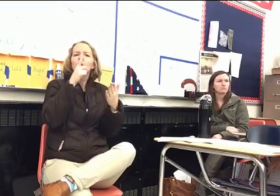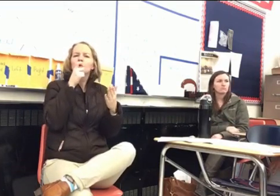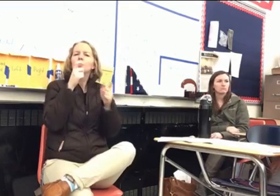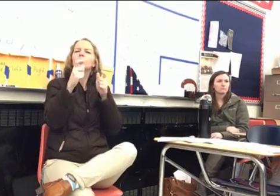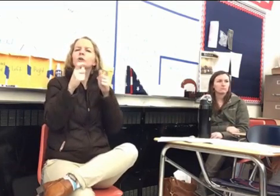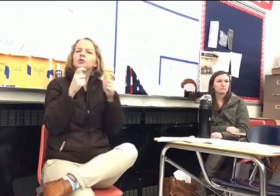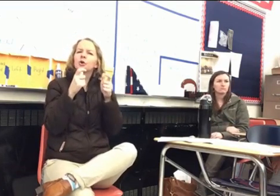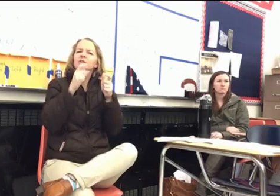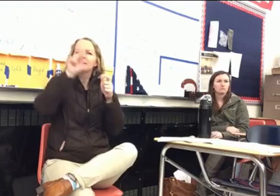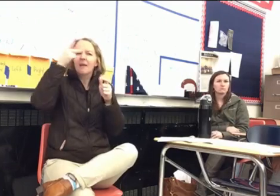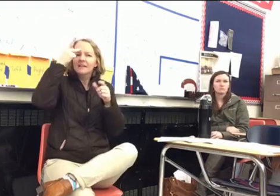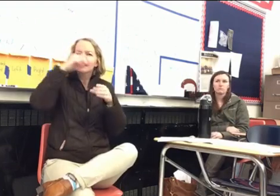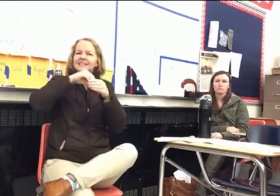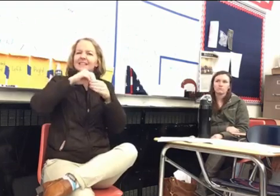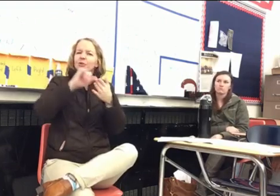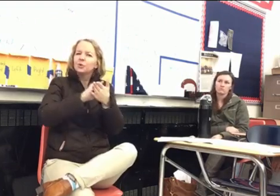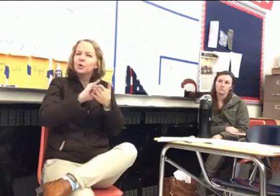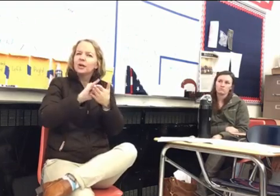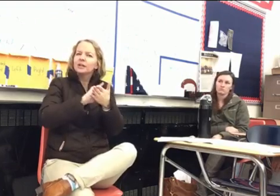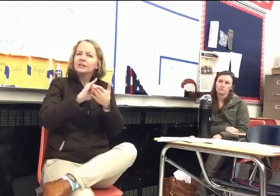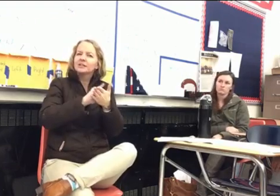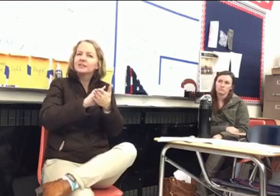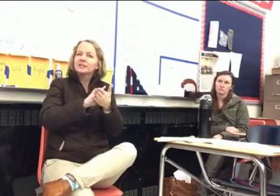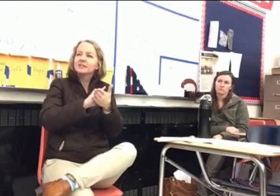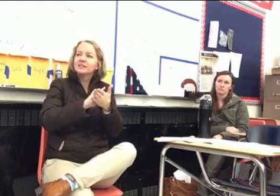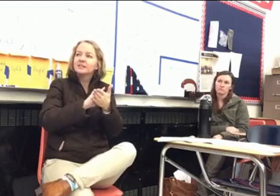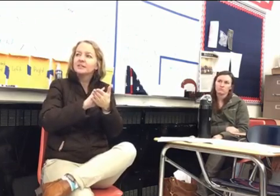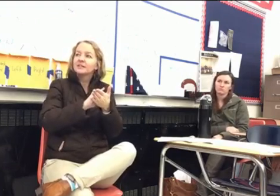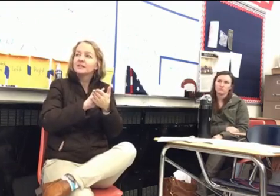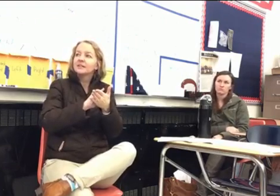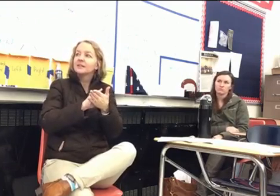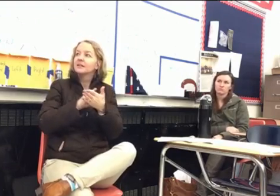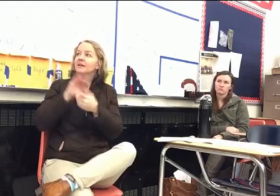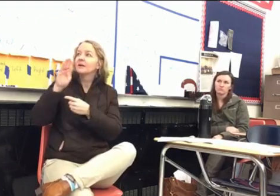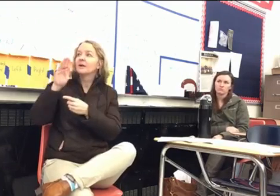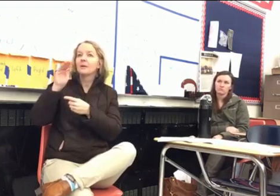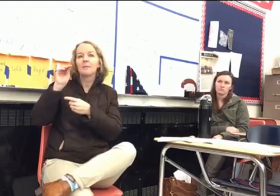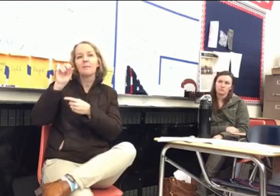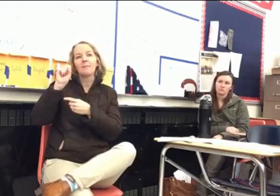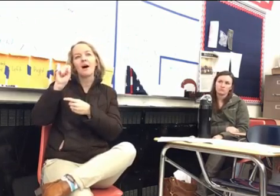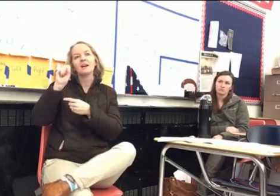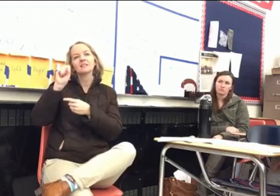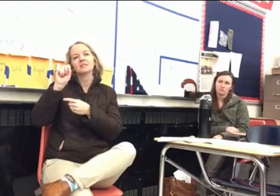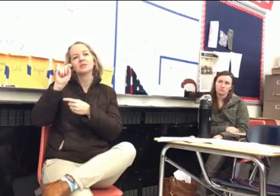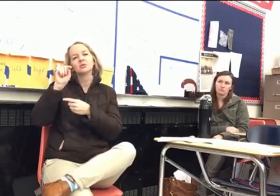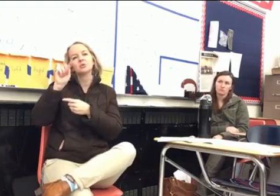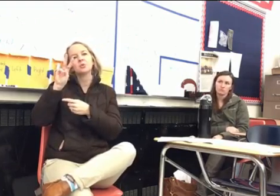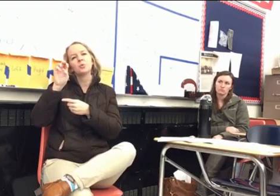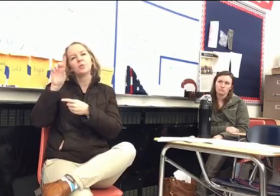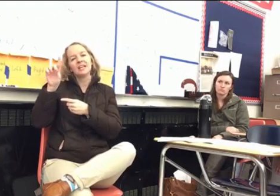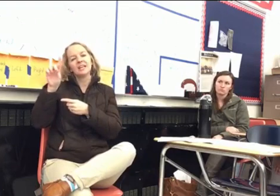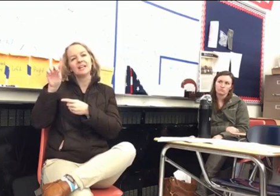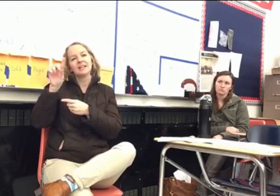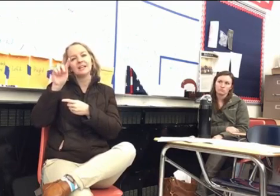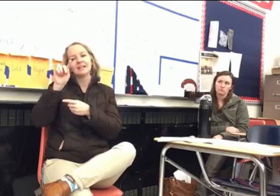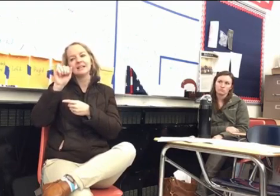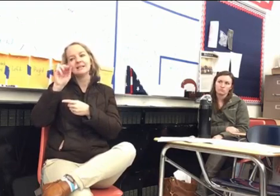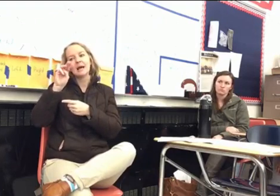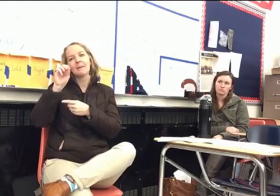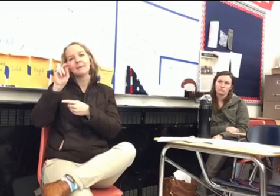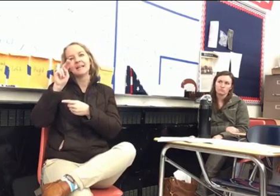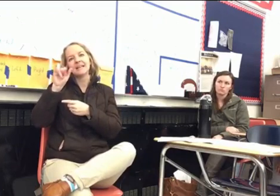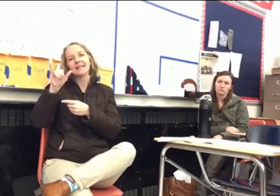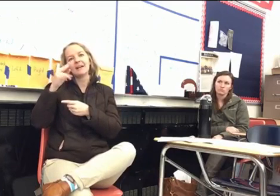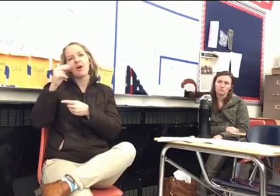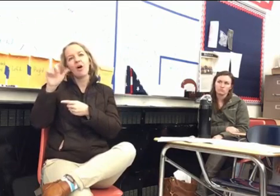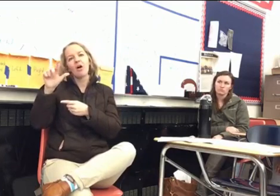the politics in New York during this time? Boss Tweed. Boss Tweed, Tammany Hall, and what is like the big